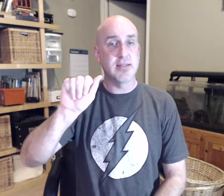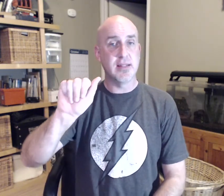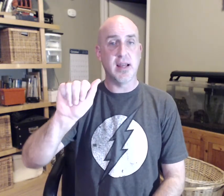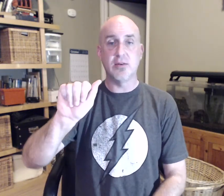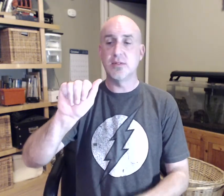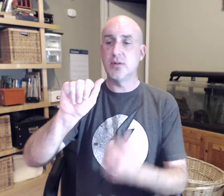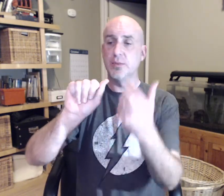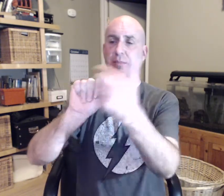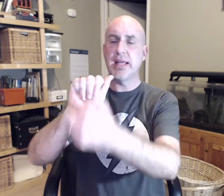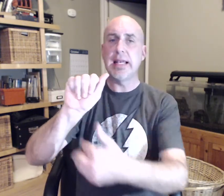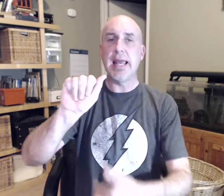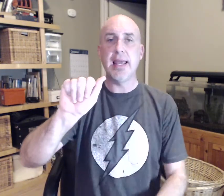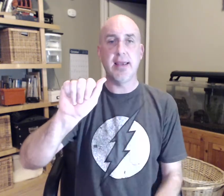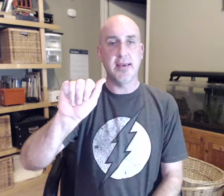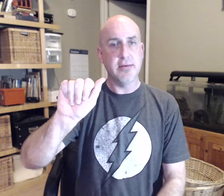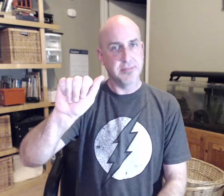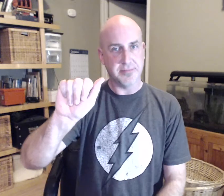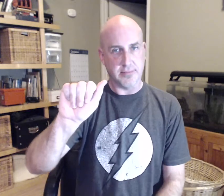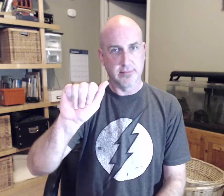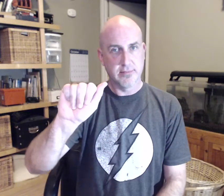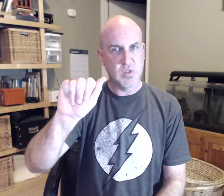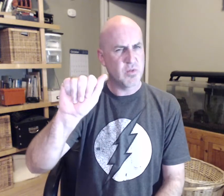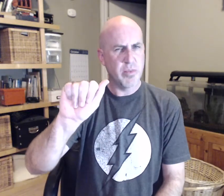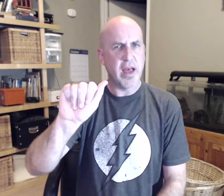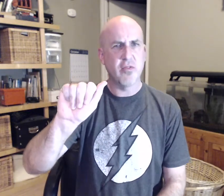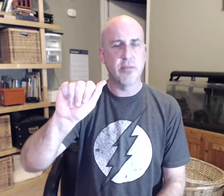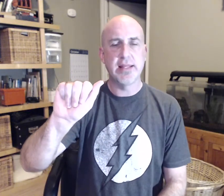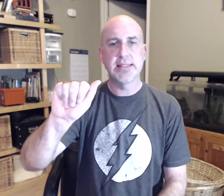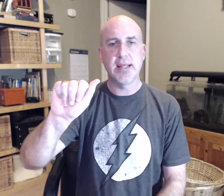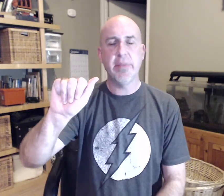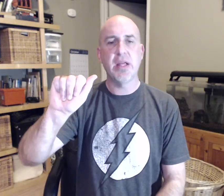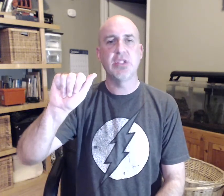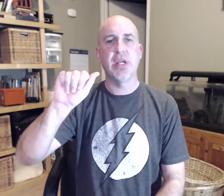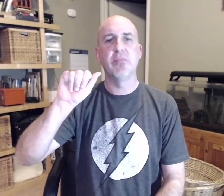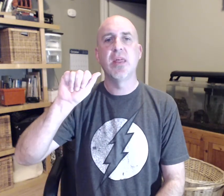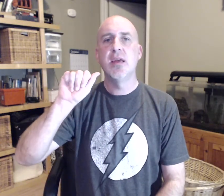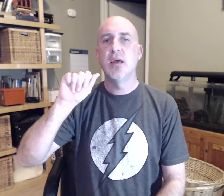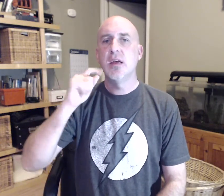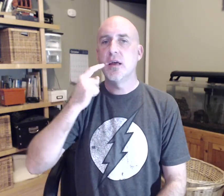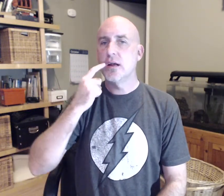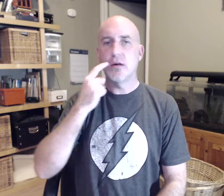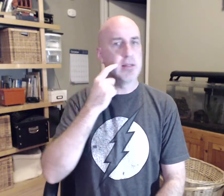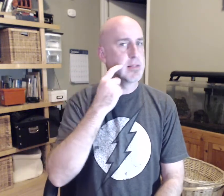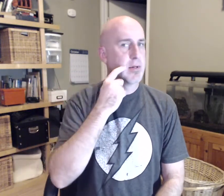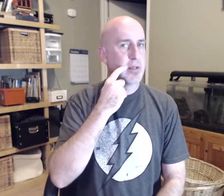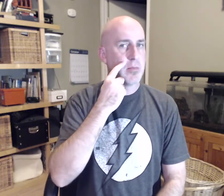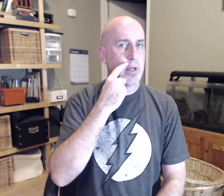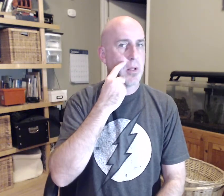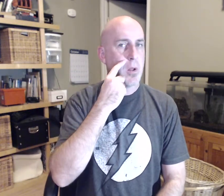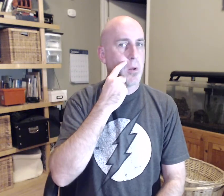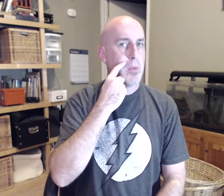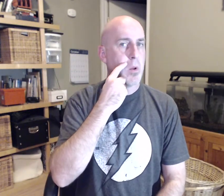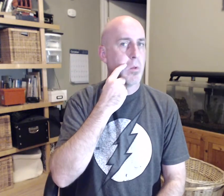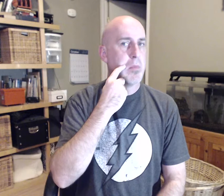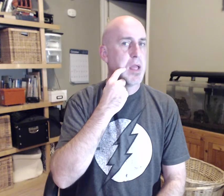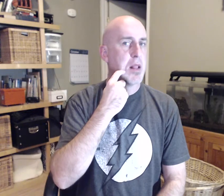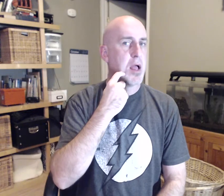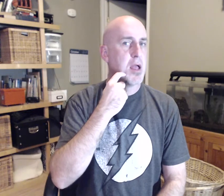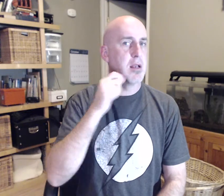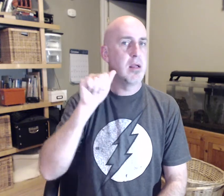in the house. So make an A, just from the alphabet, the same hand shape. I call this right here my old man line.